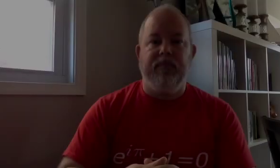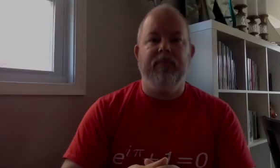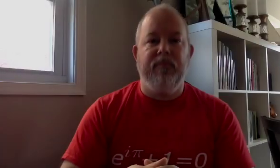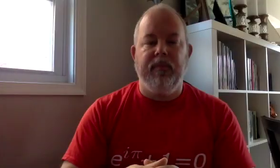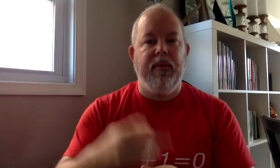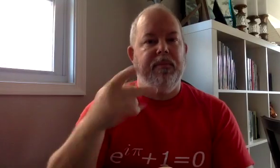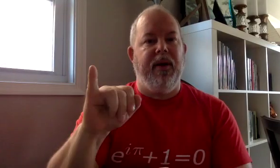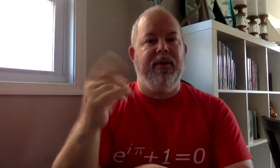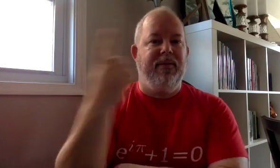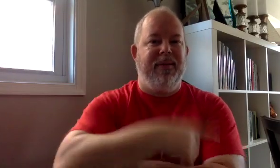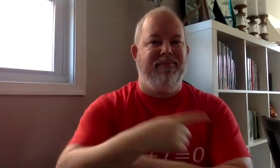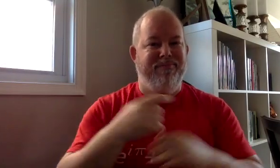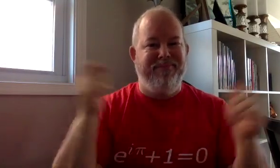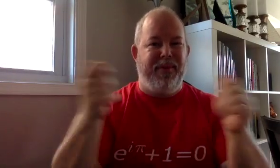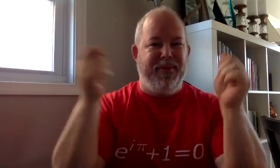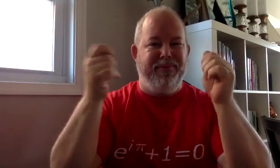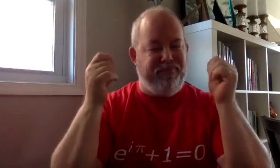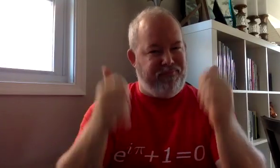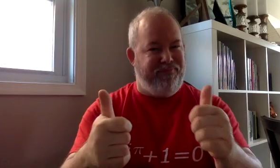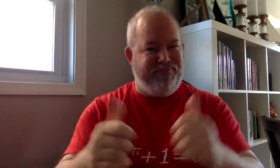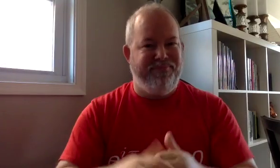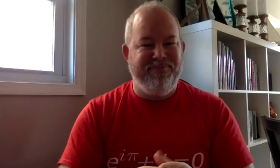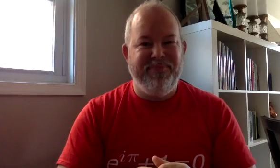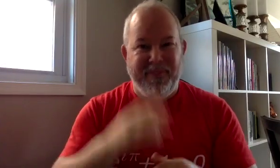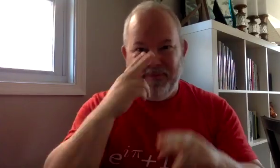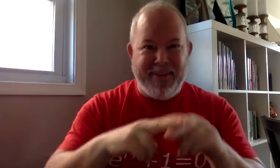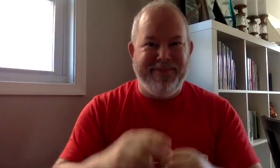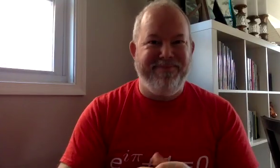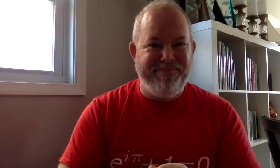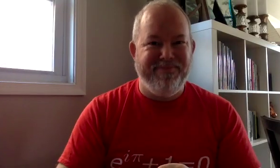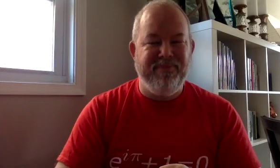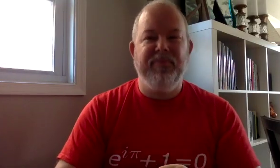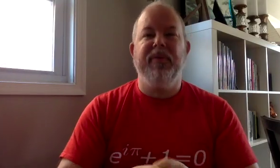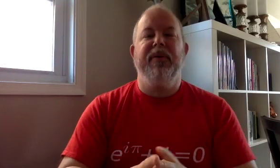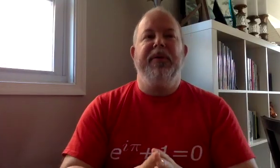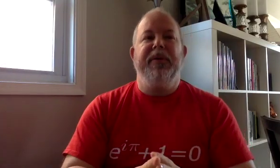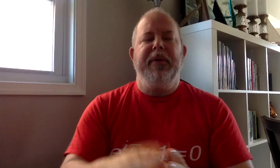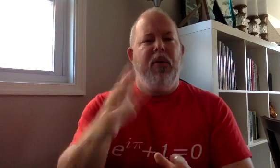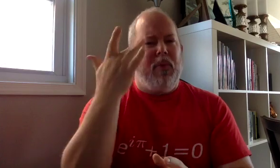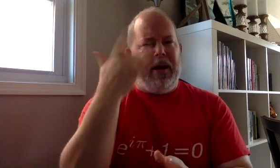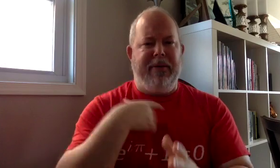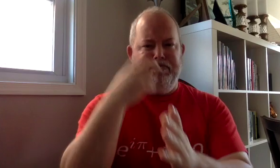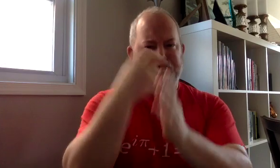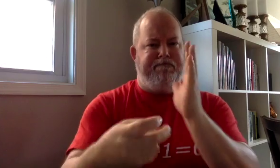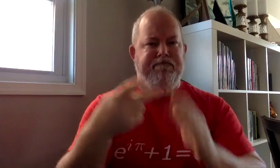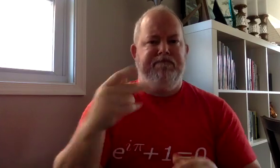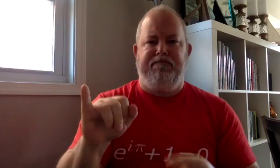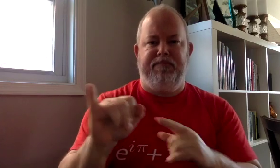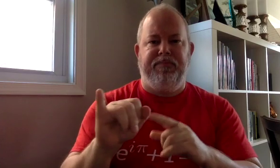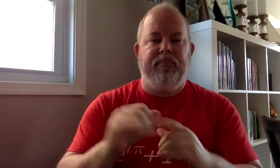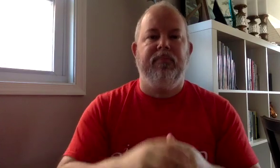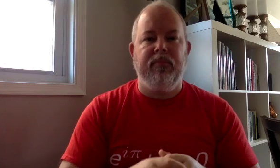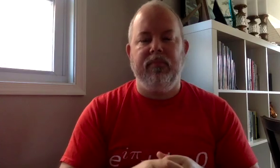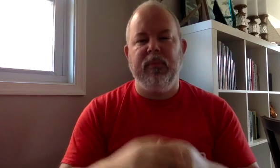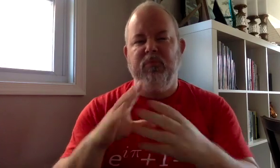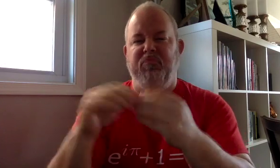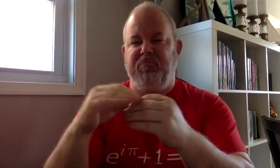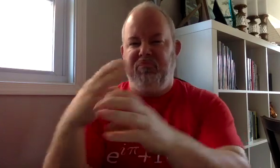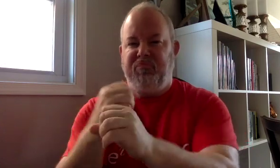spreaded all over Twitter, Gab, Rumble, these far-right internet spaces. And that's how we got this BioLab conspiracy theory that you're seeing all